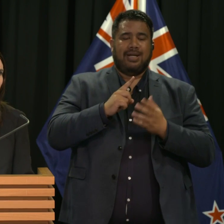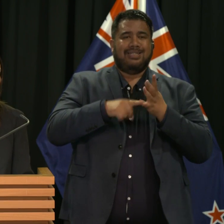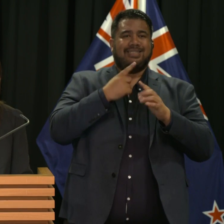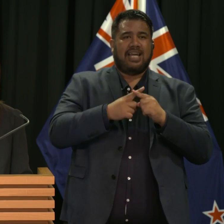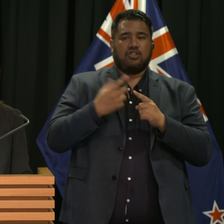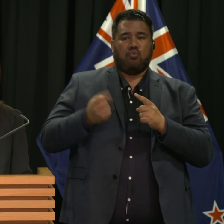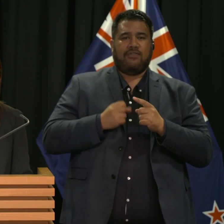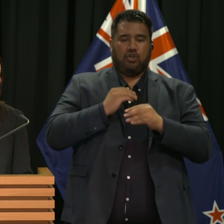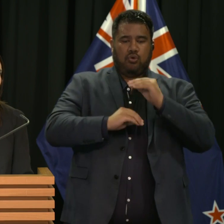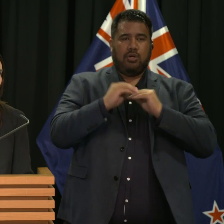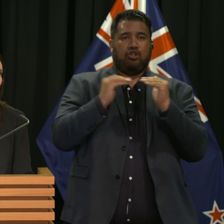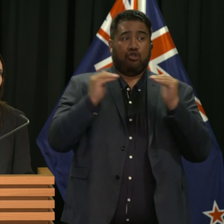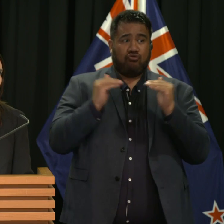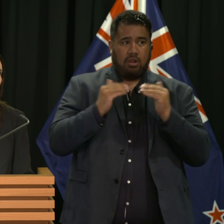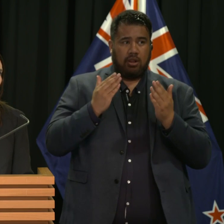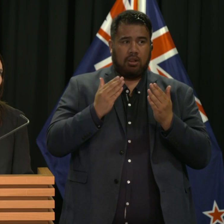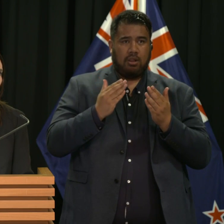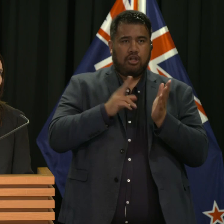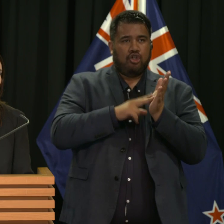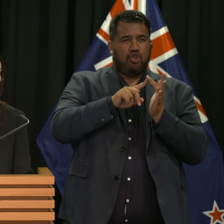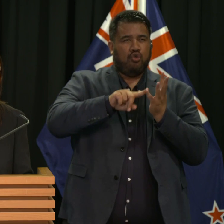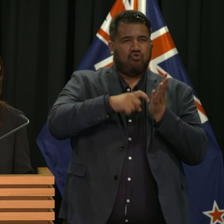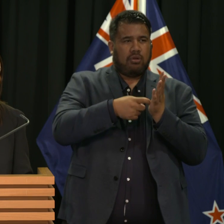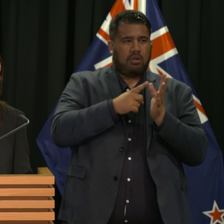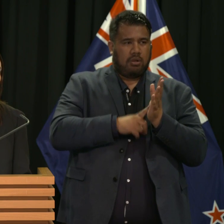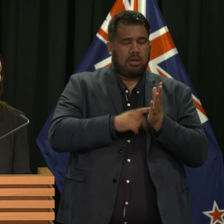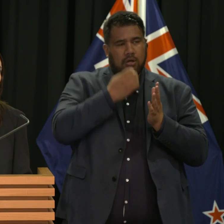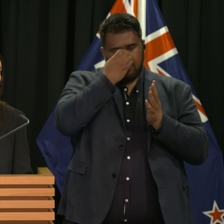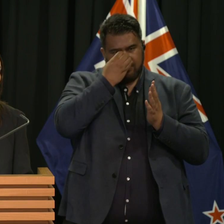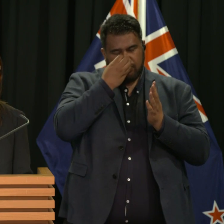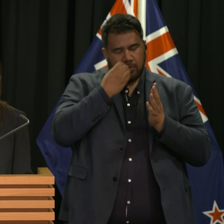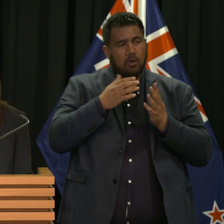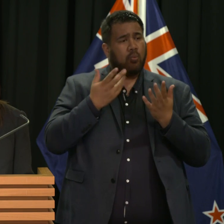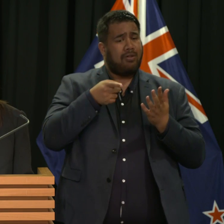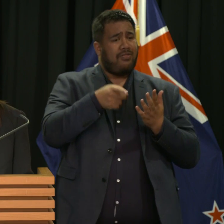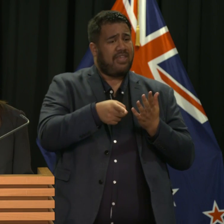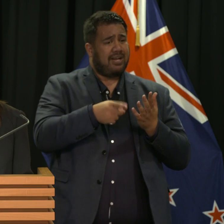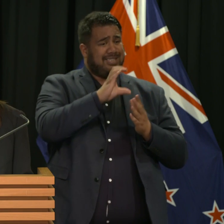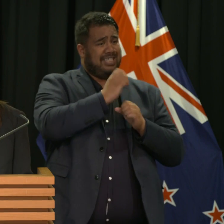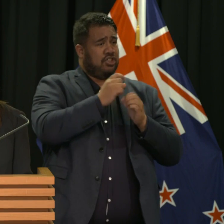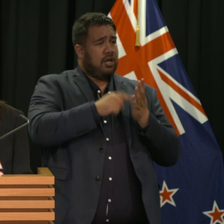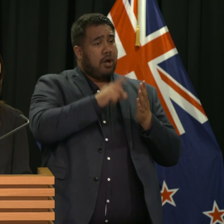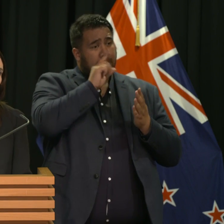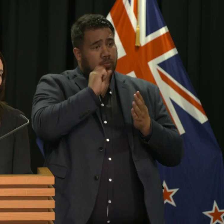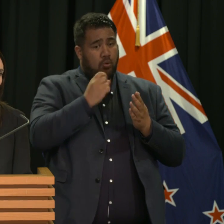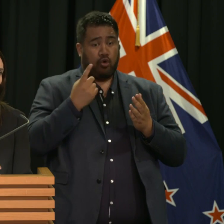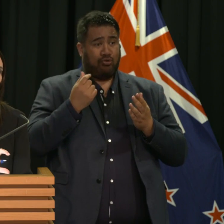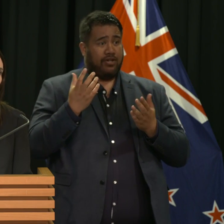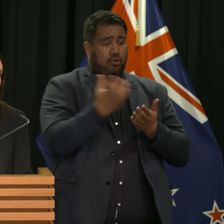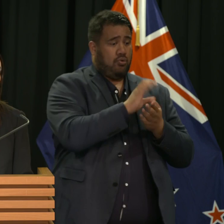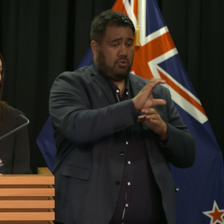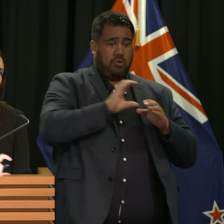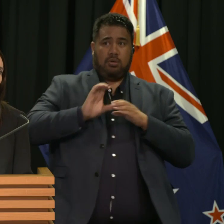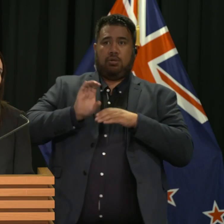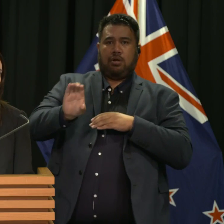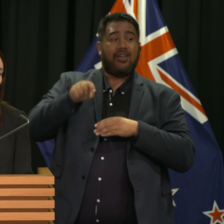because CGT was seen as a specific exercise that would bring in revenue. That was where we focused on the